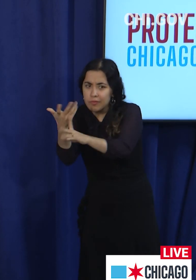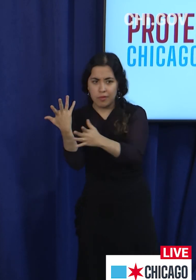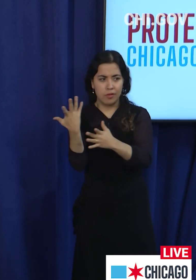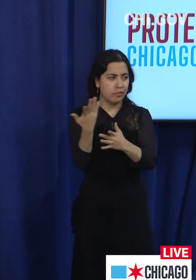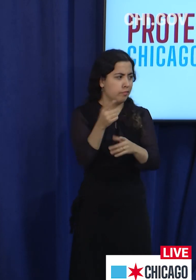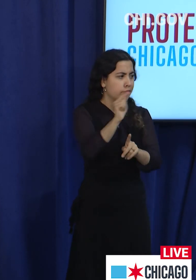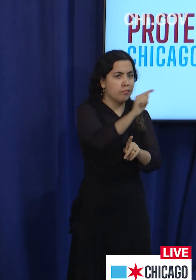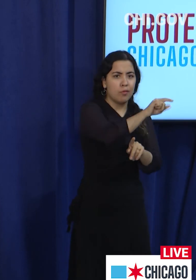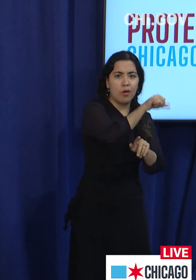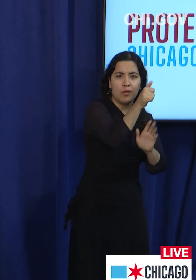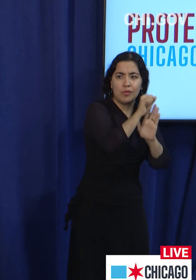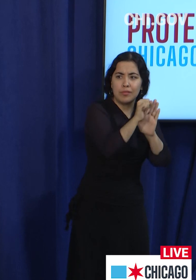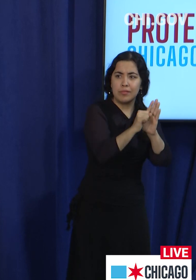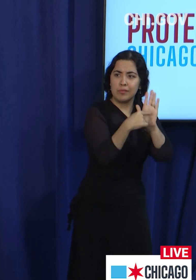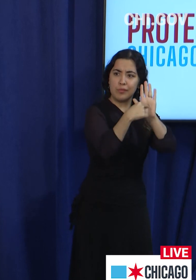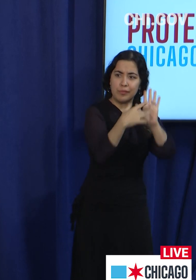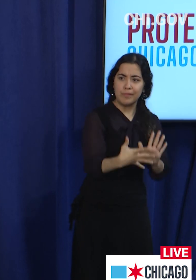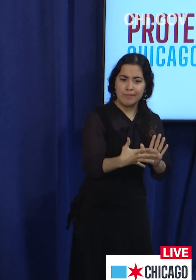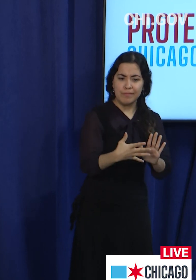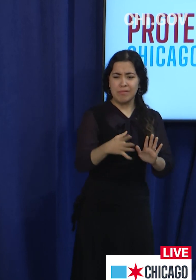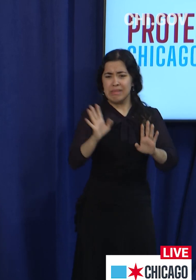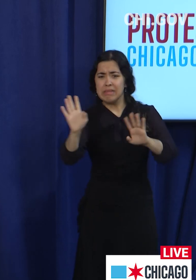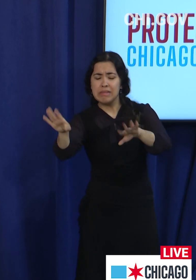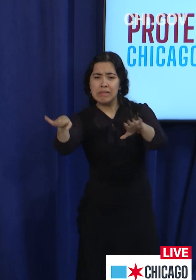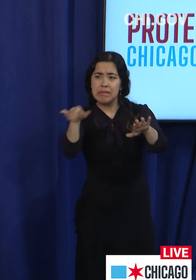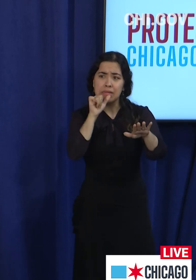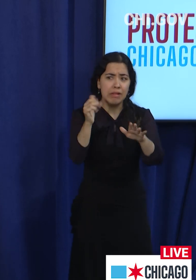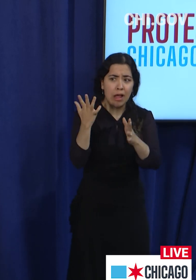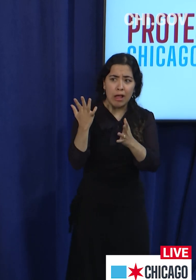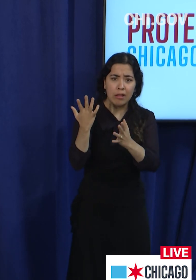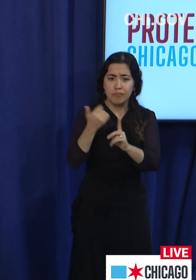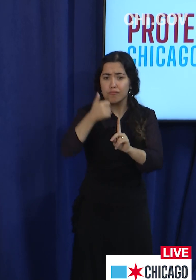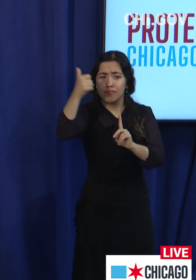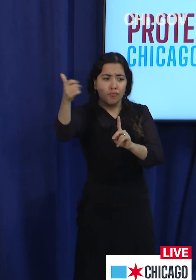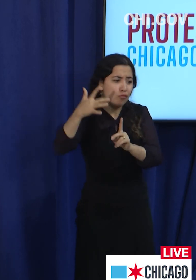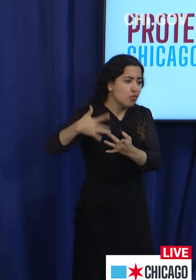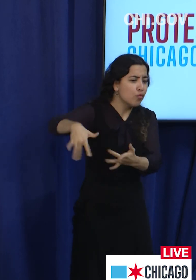travel. Do you have concerns that this is frankly just falling on deaf ears?